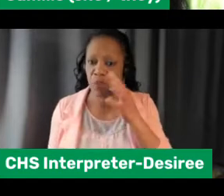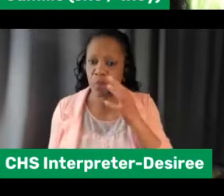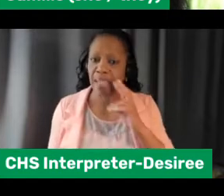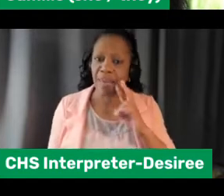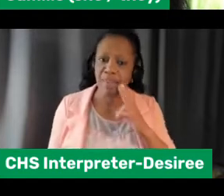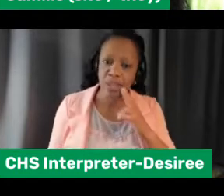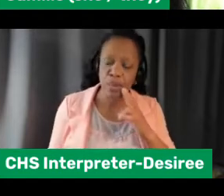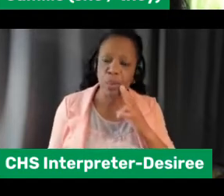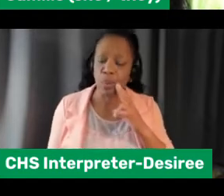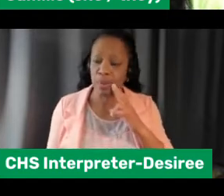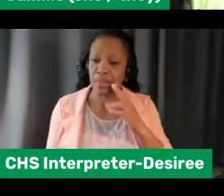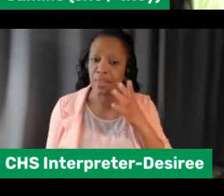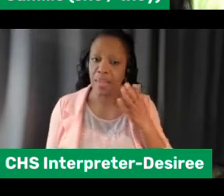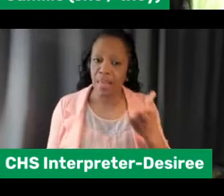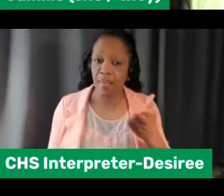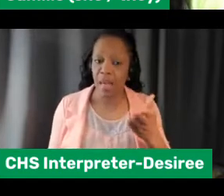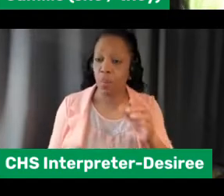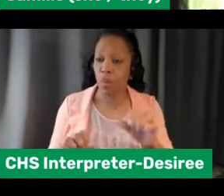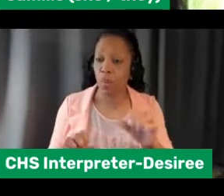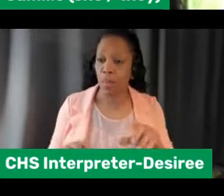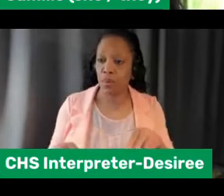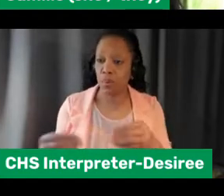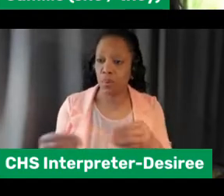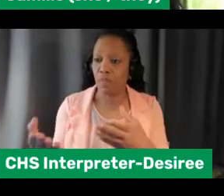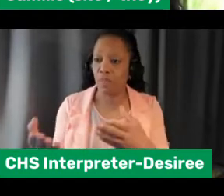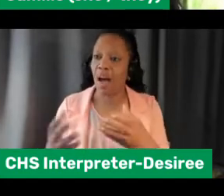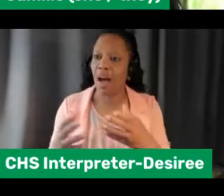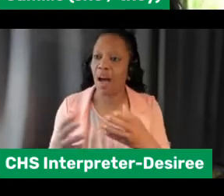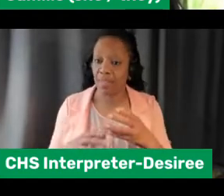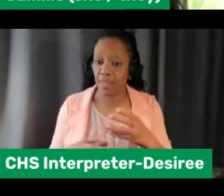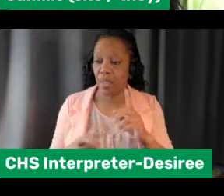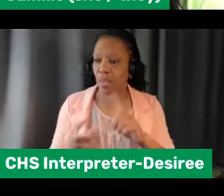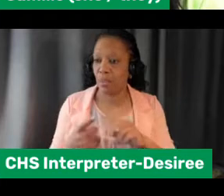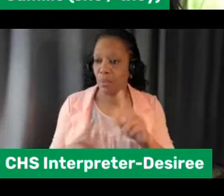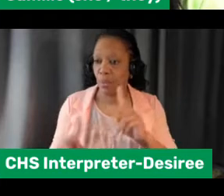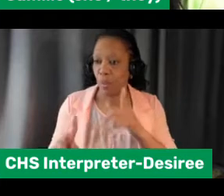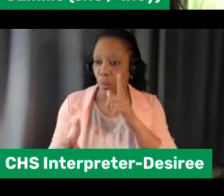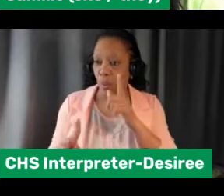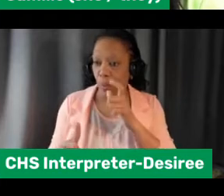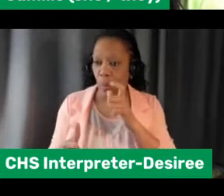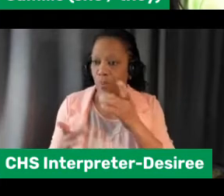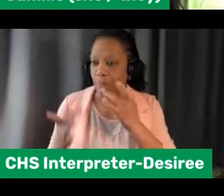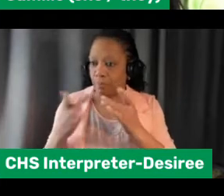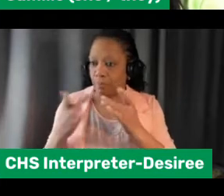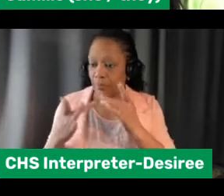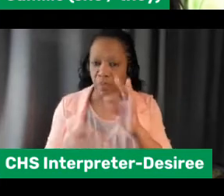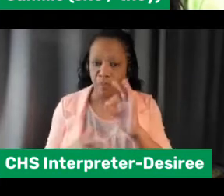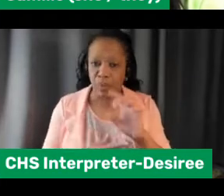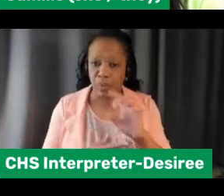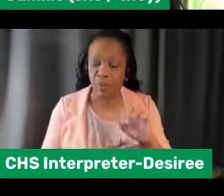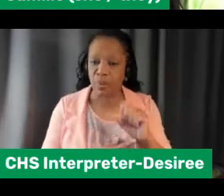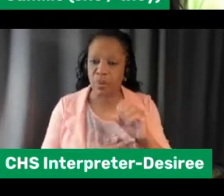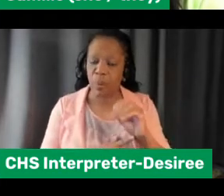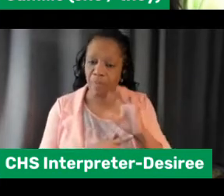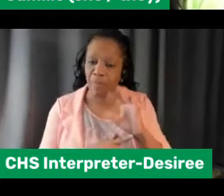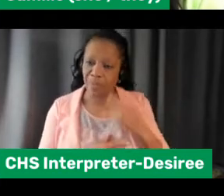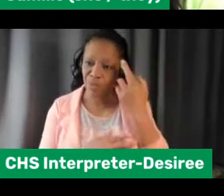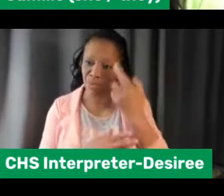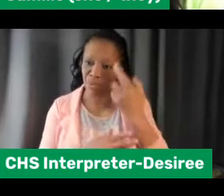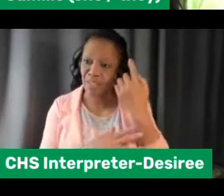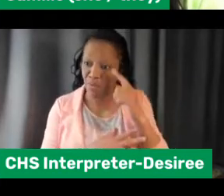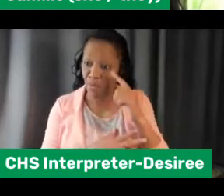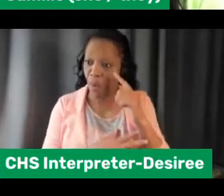insecurity as well. So we all really came together. That's what cooperatives are for, is meeting community needs and meeting them